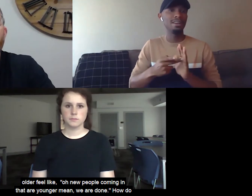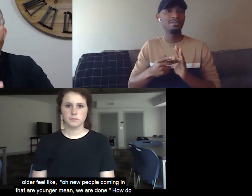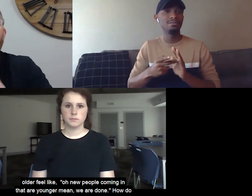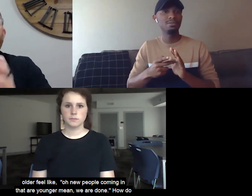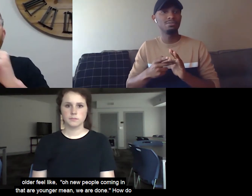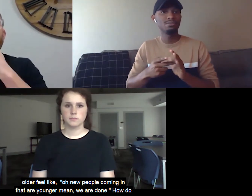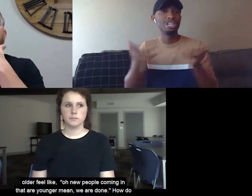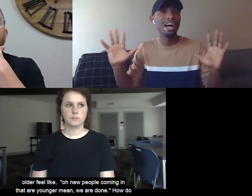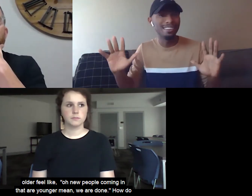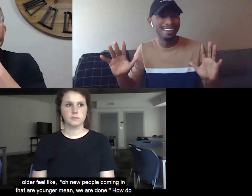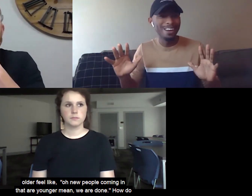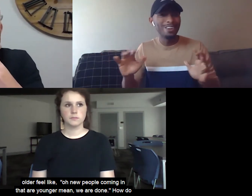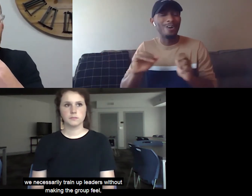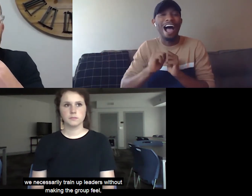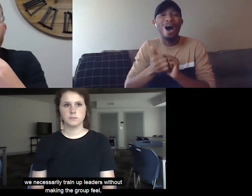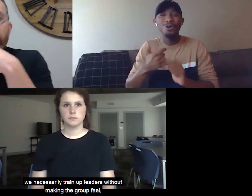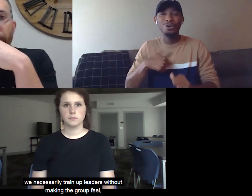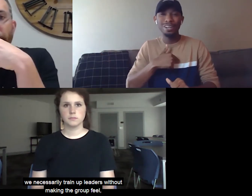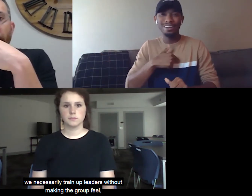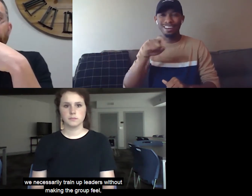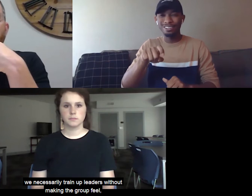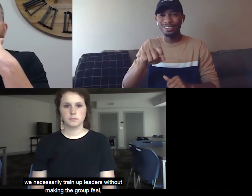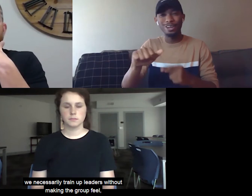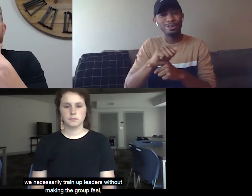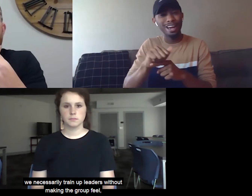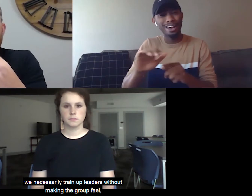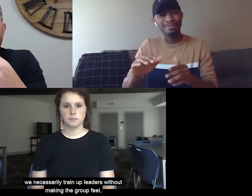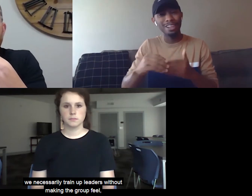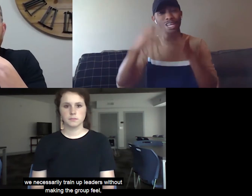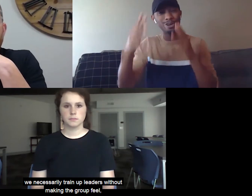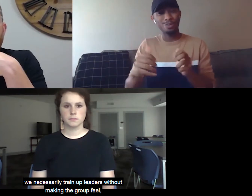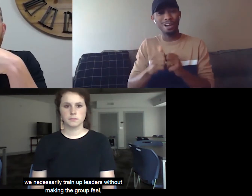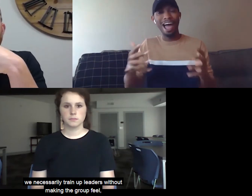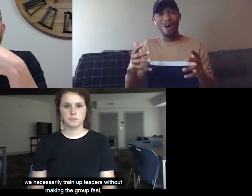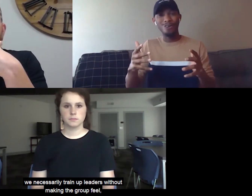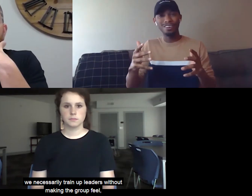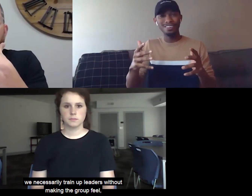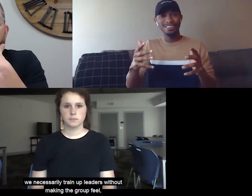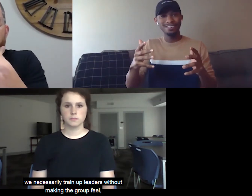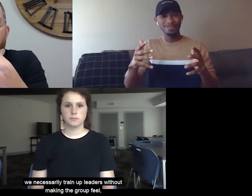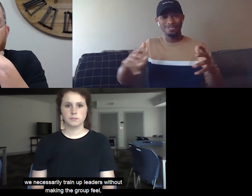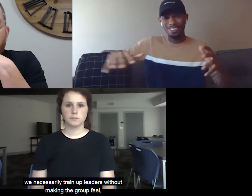younger mean we're done. So how do we necessarily train up leaders without